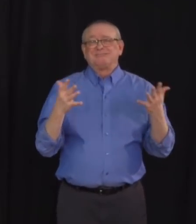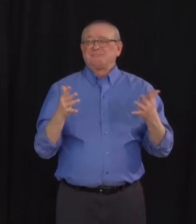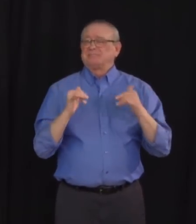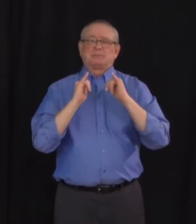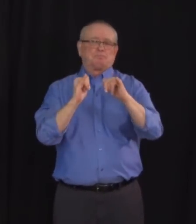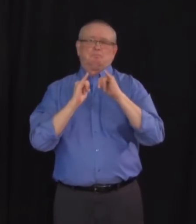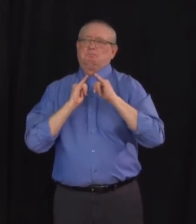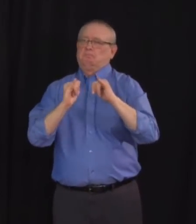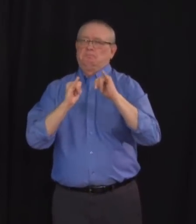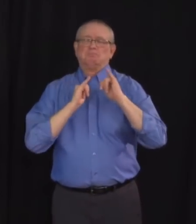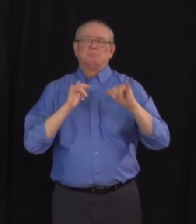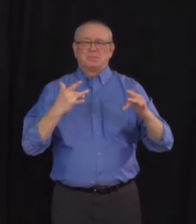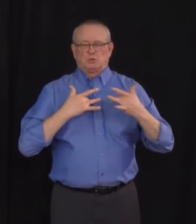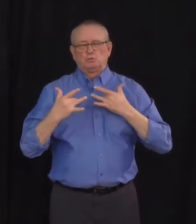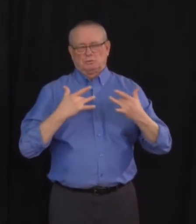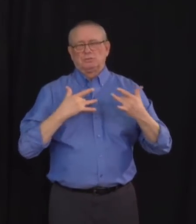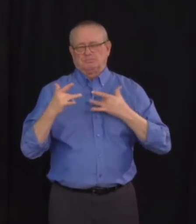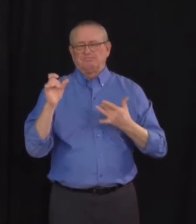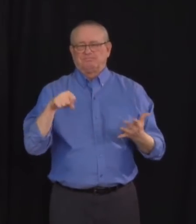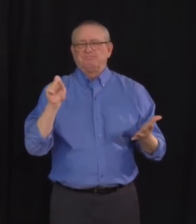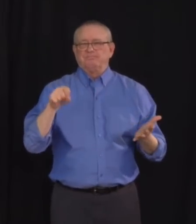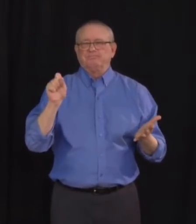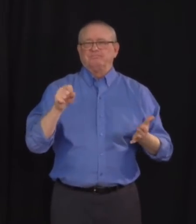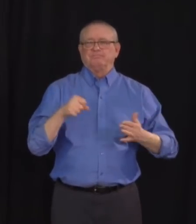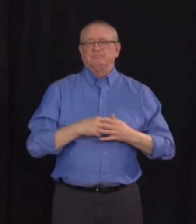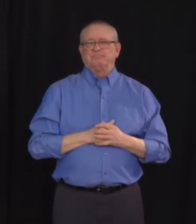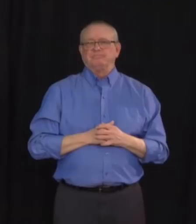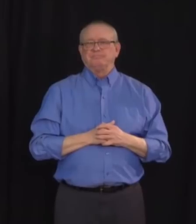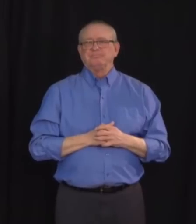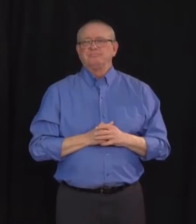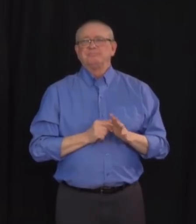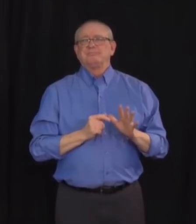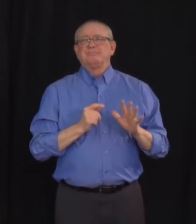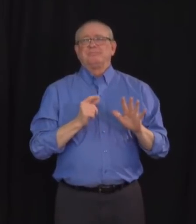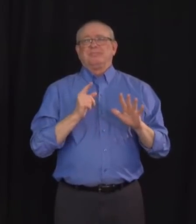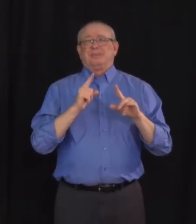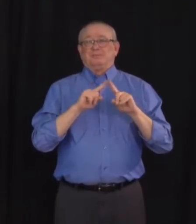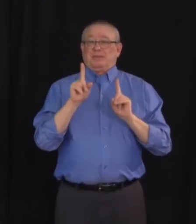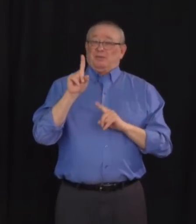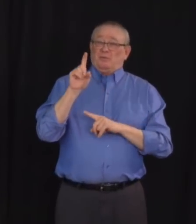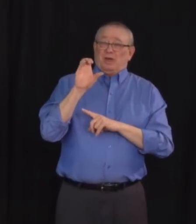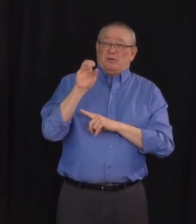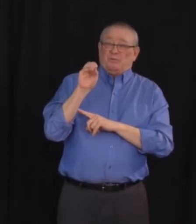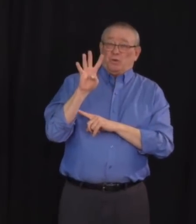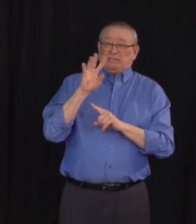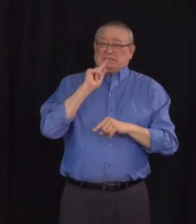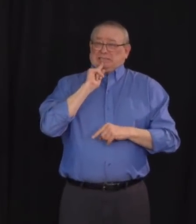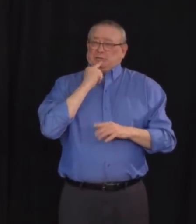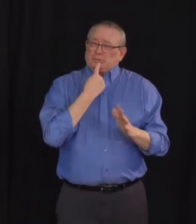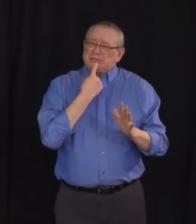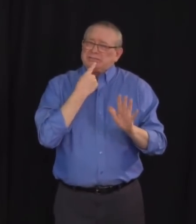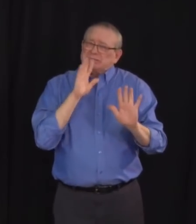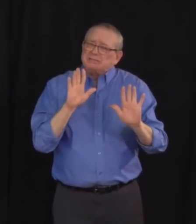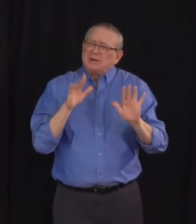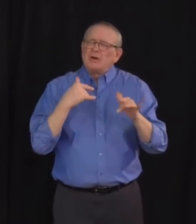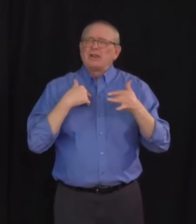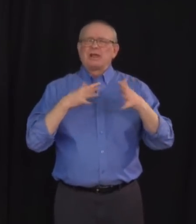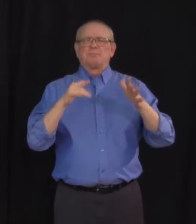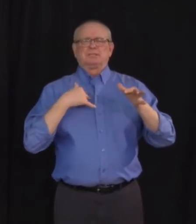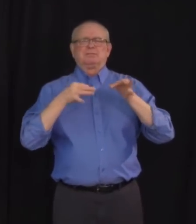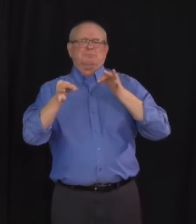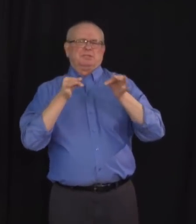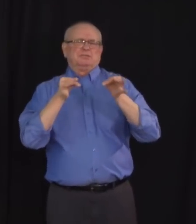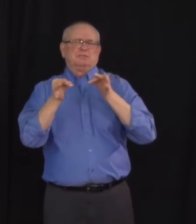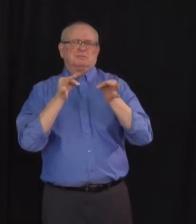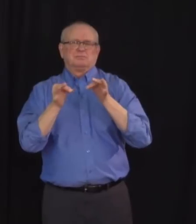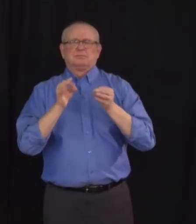the new numbers that we report in context. It is important that Albertans understand what these numbers mean in terms of the